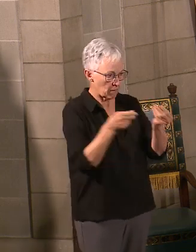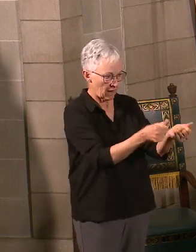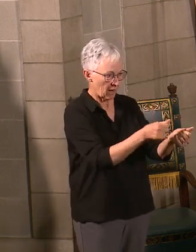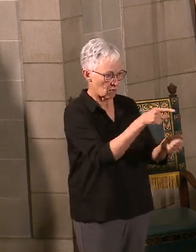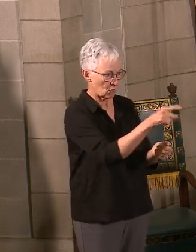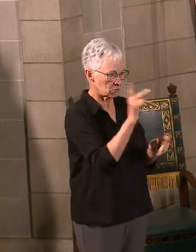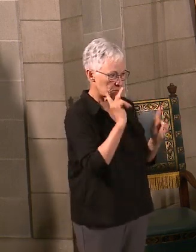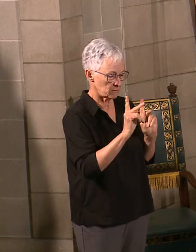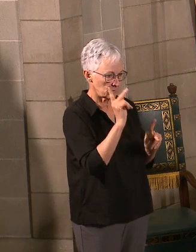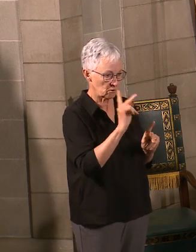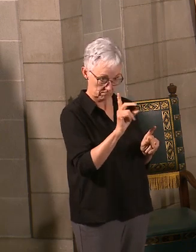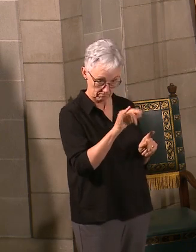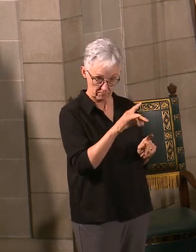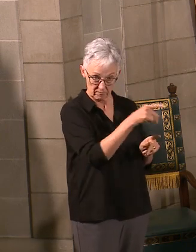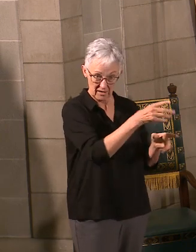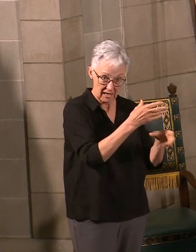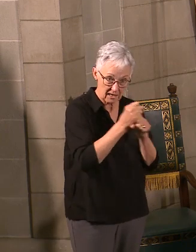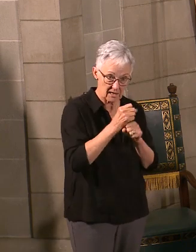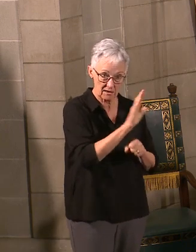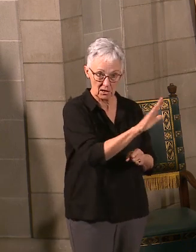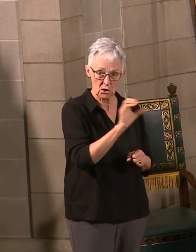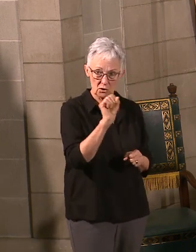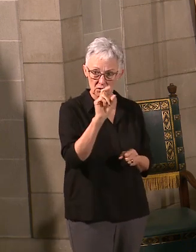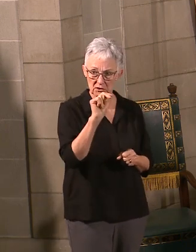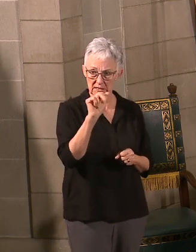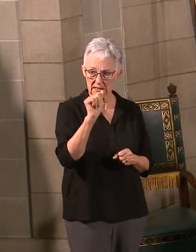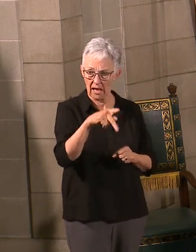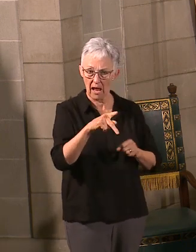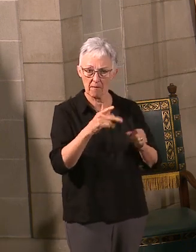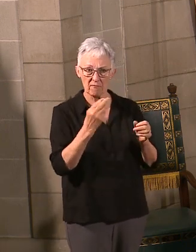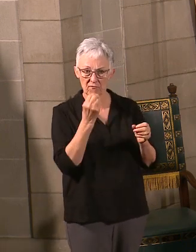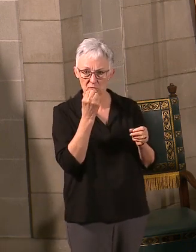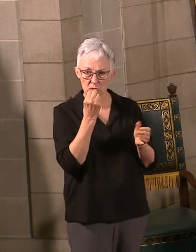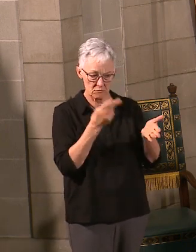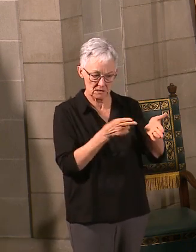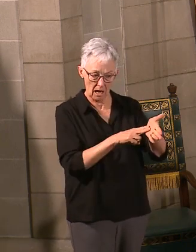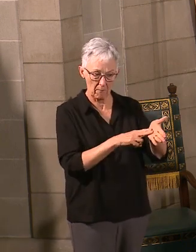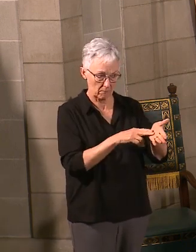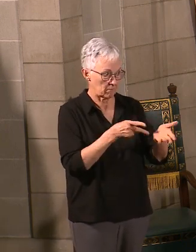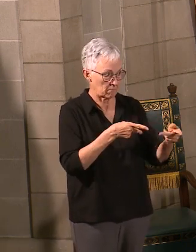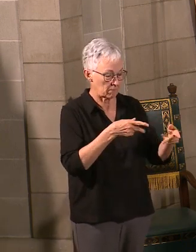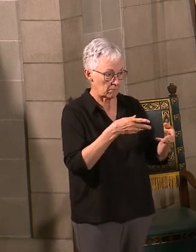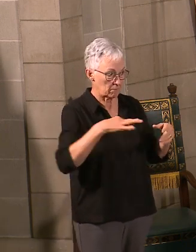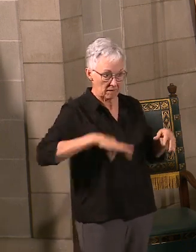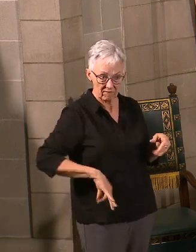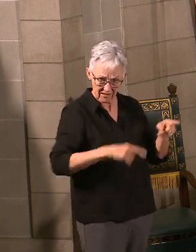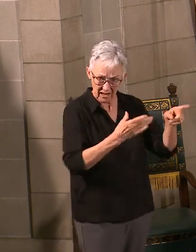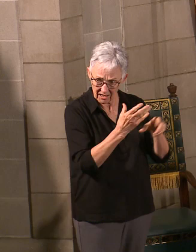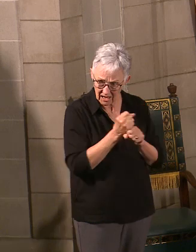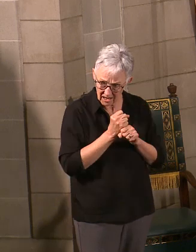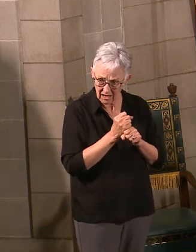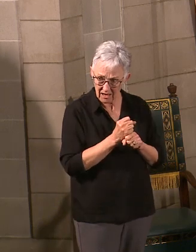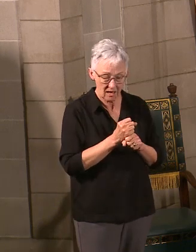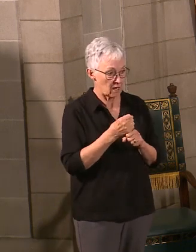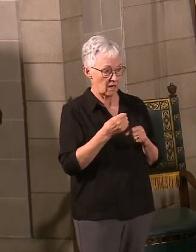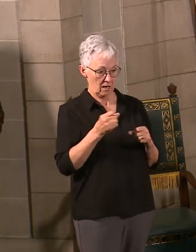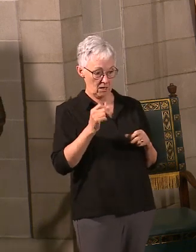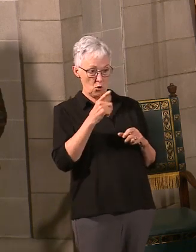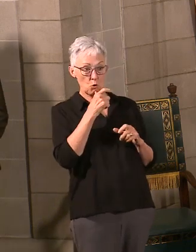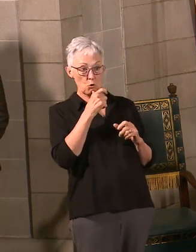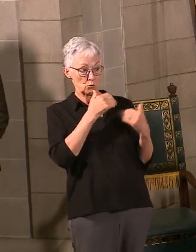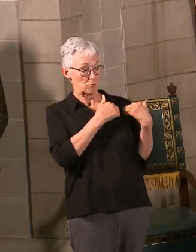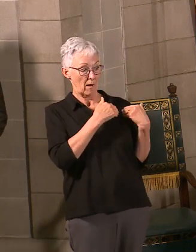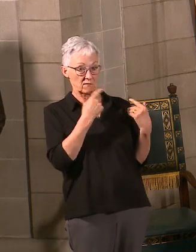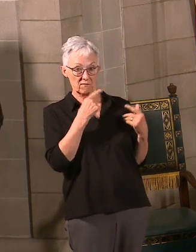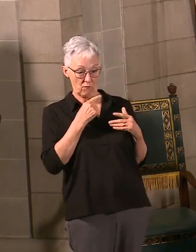have their SNAP benefits. We've increased the maximum allowable, the SNAP benefits to the maximum allowable, but they still got to get out, right? That still has to be, that work still has